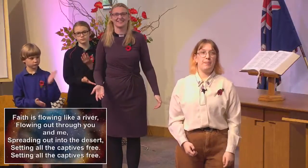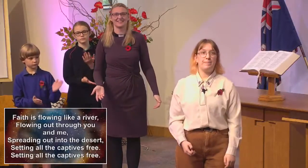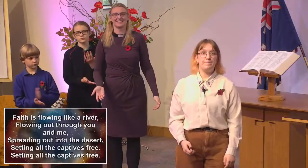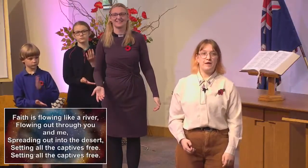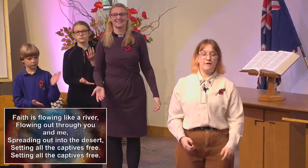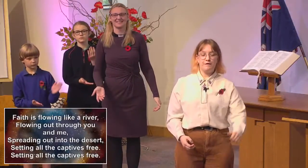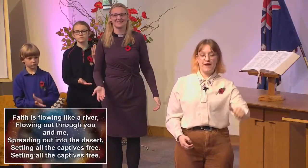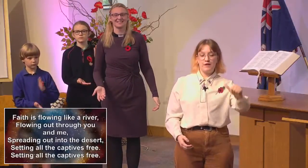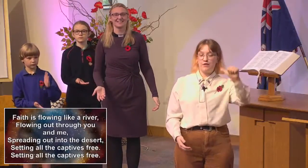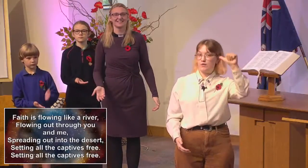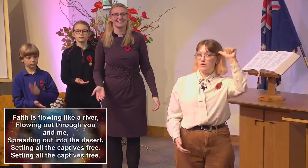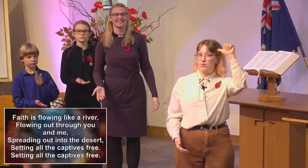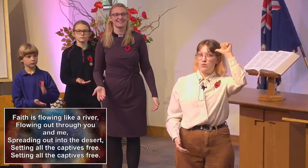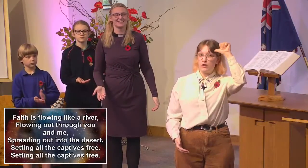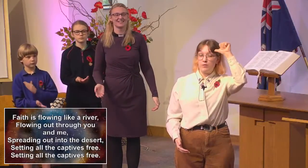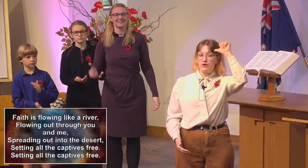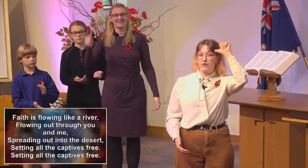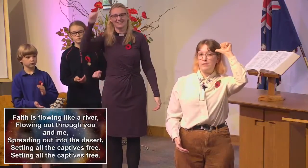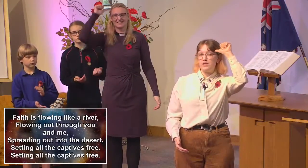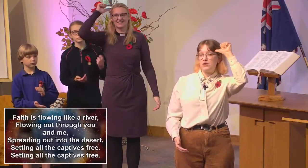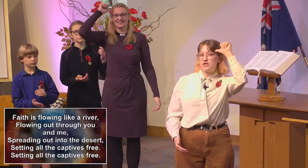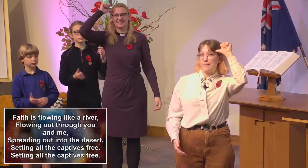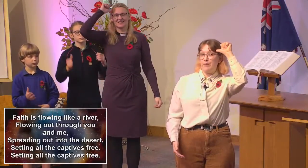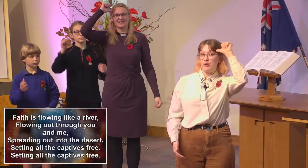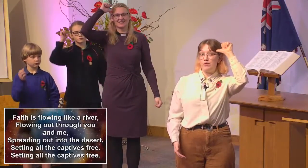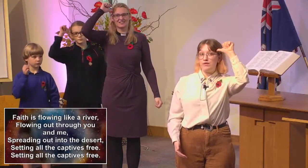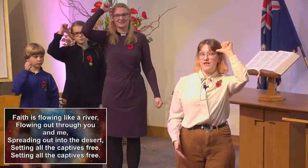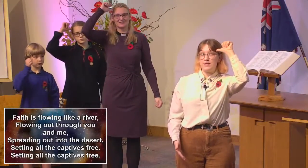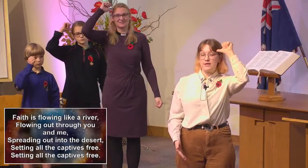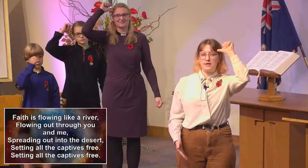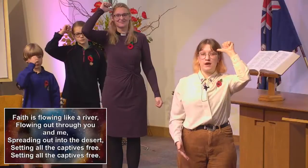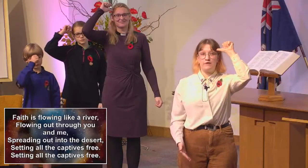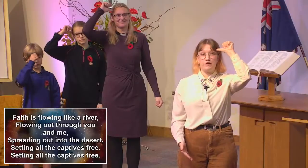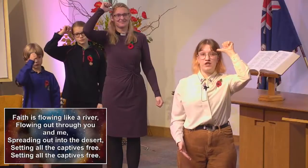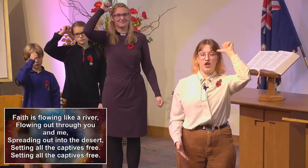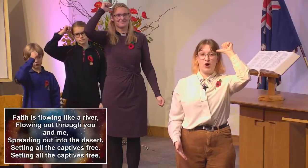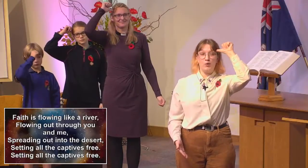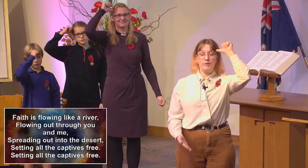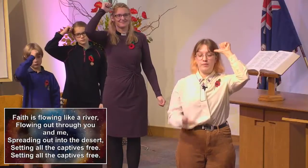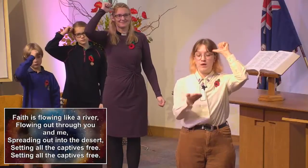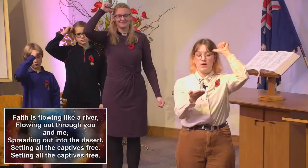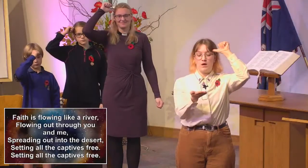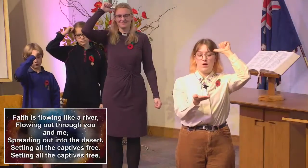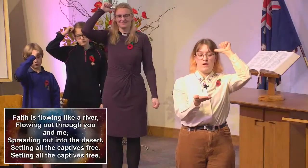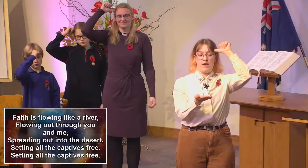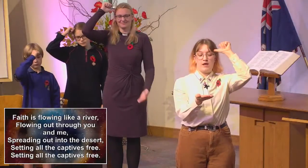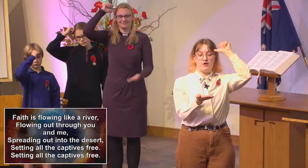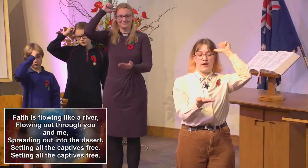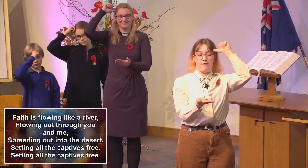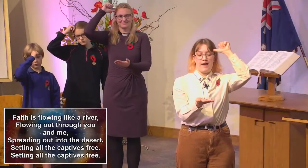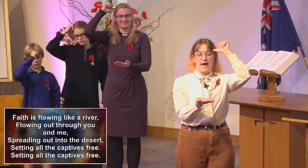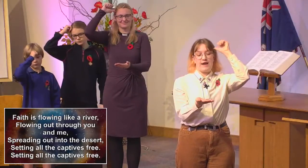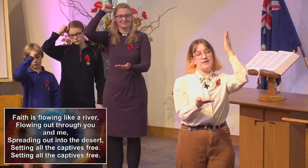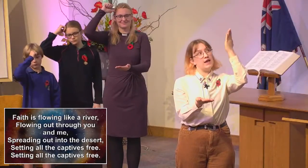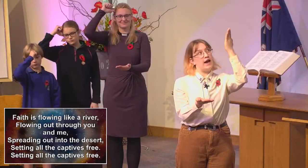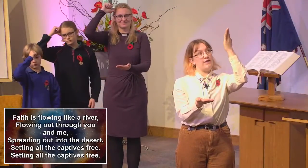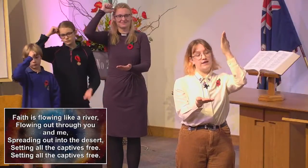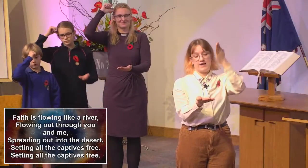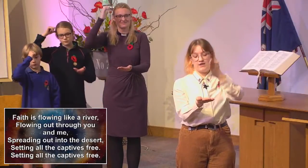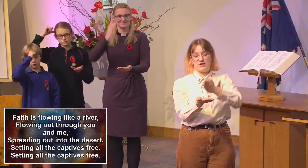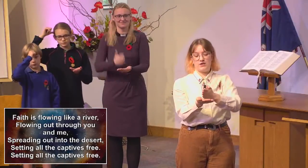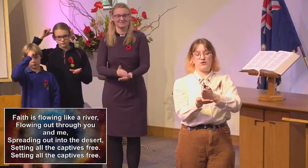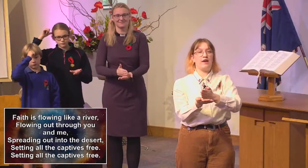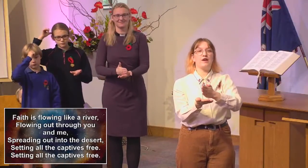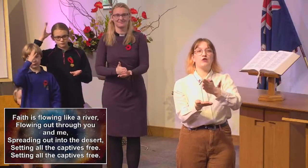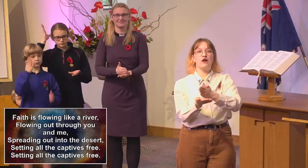river. Faith, you put your thumb to your temple. This is the sign for to know. And then you get a flat hand, and